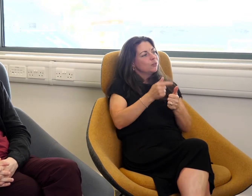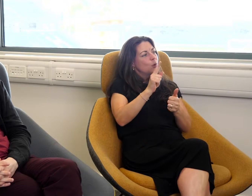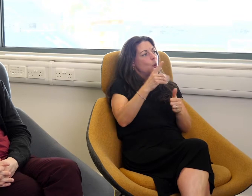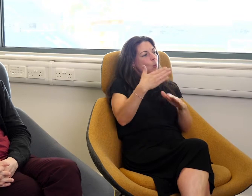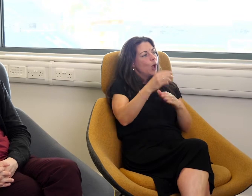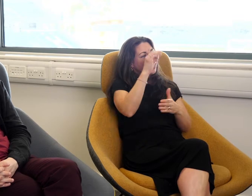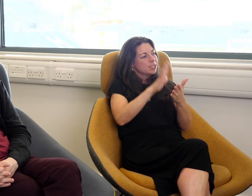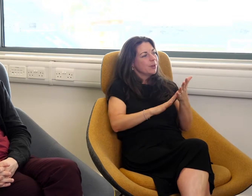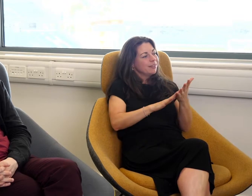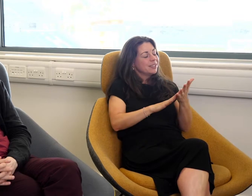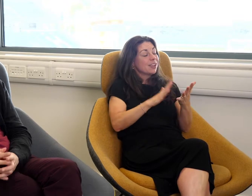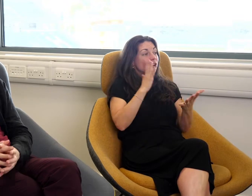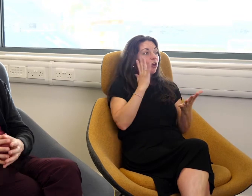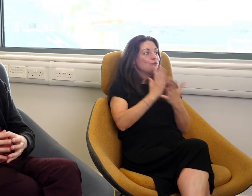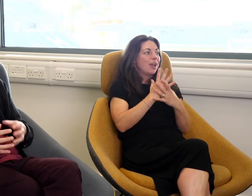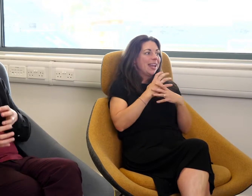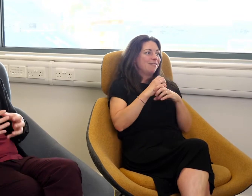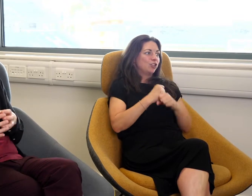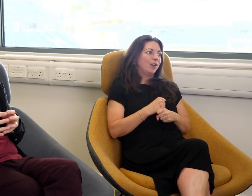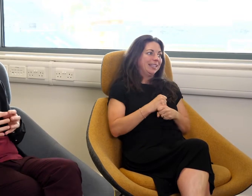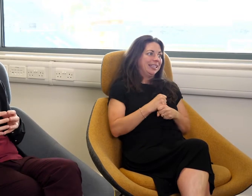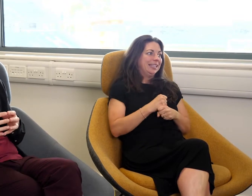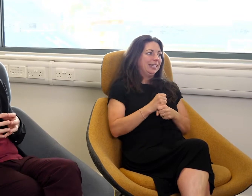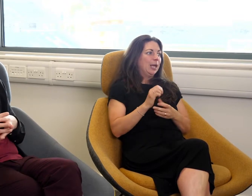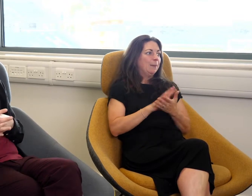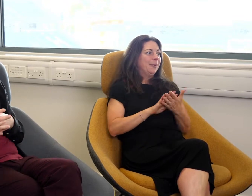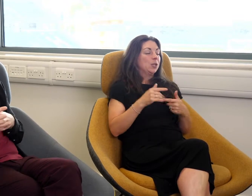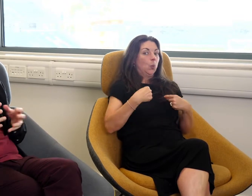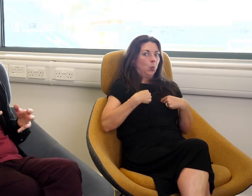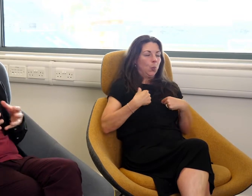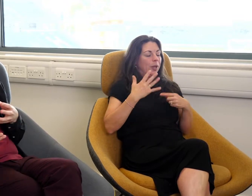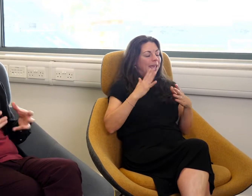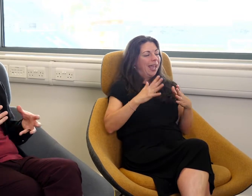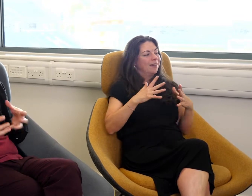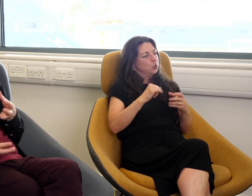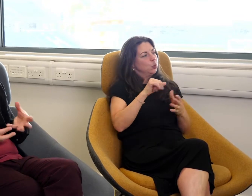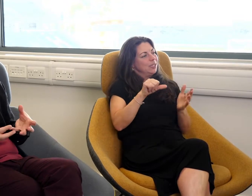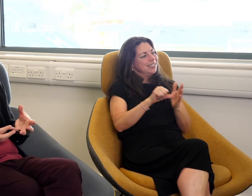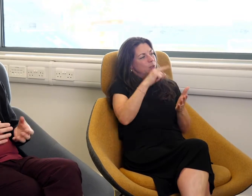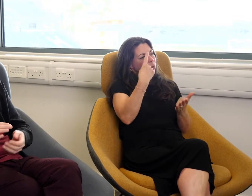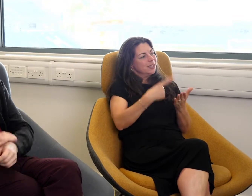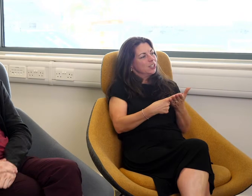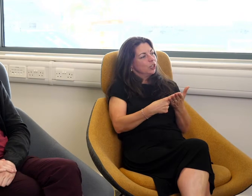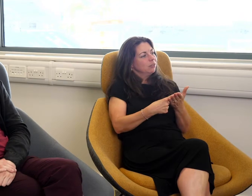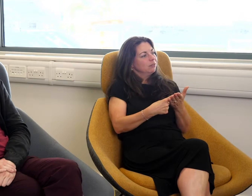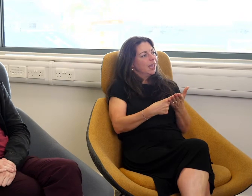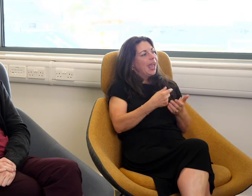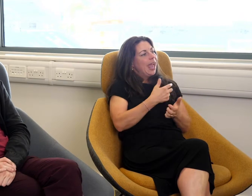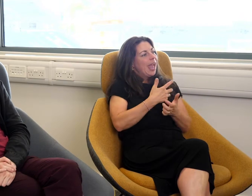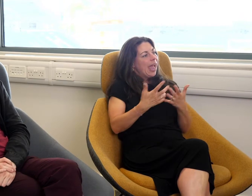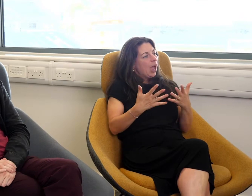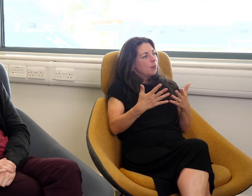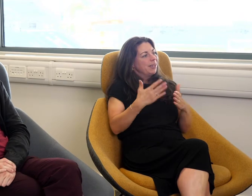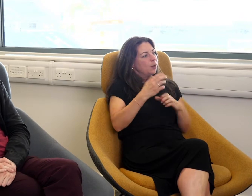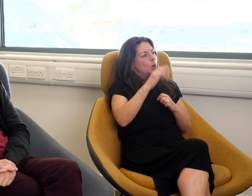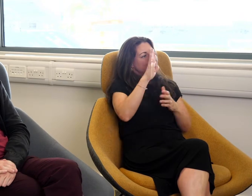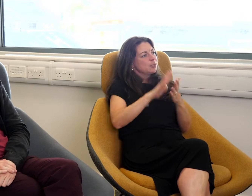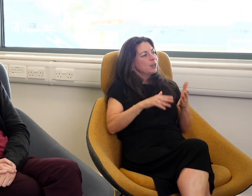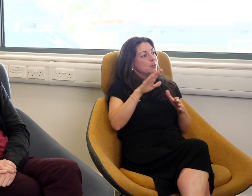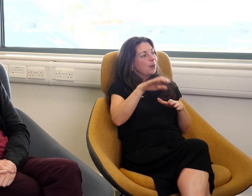because it means we have to make quite difficult decisions about kind of how many placements we can offer. And sort of the more placements we offer, then kind